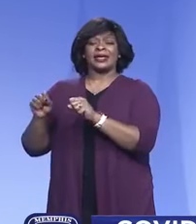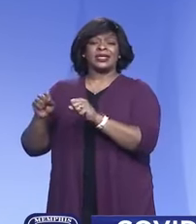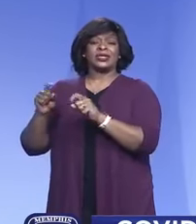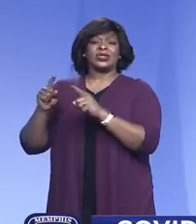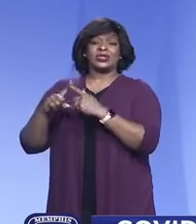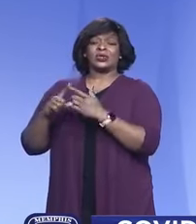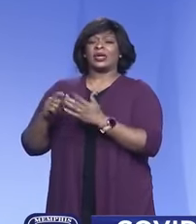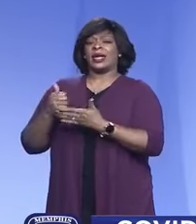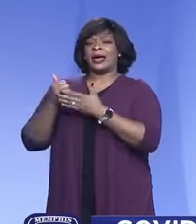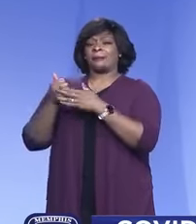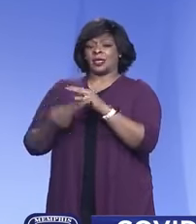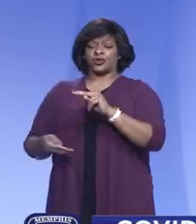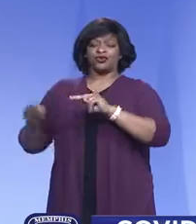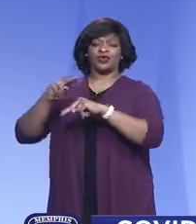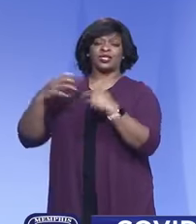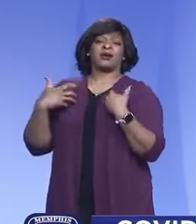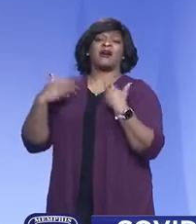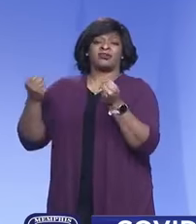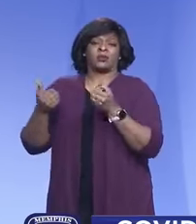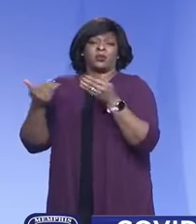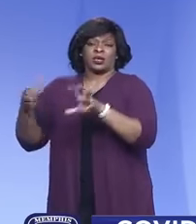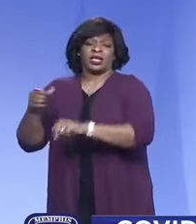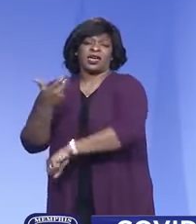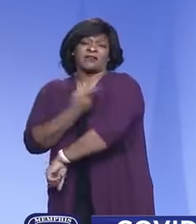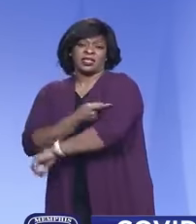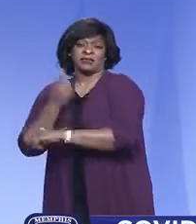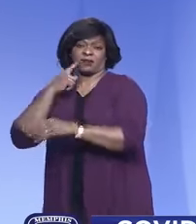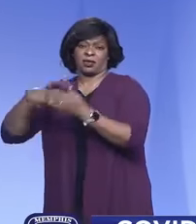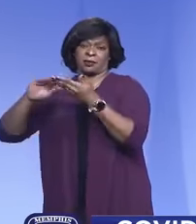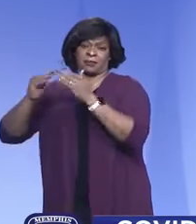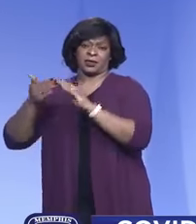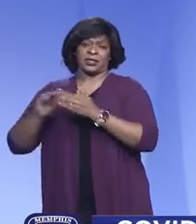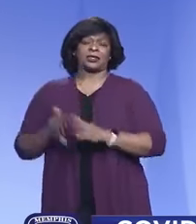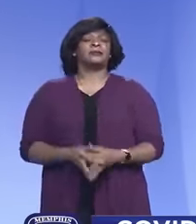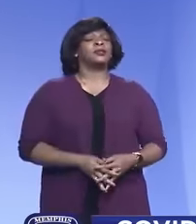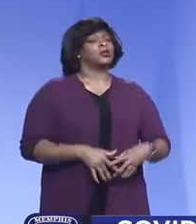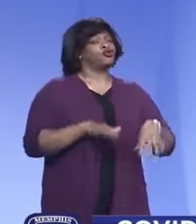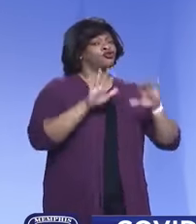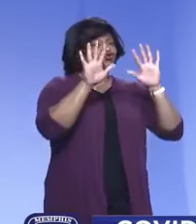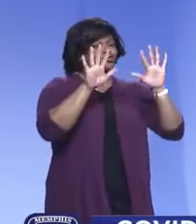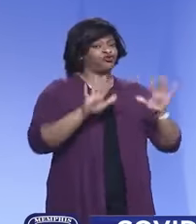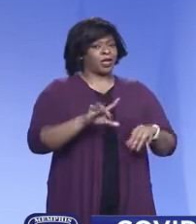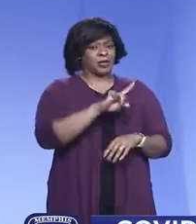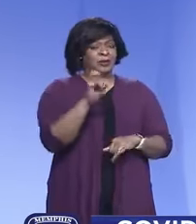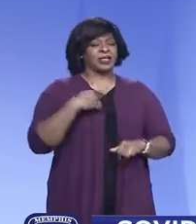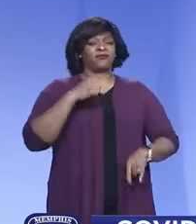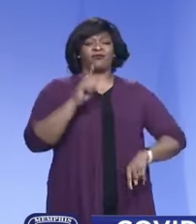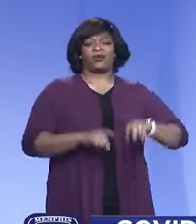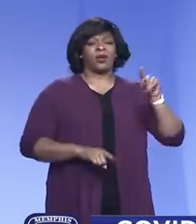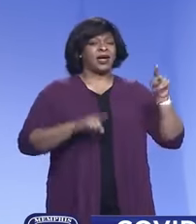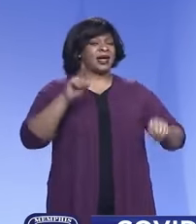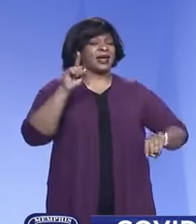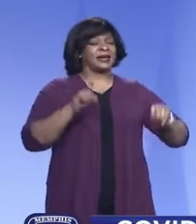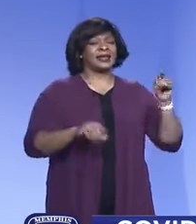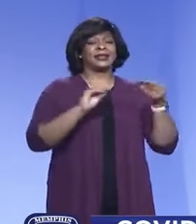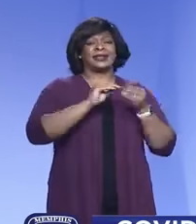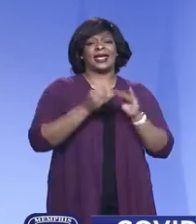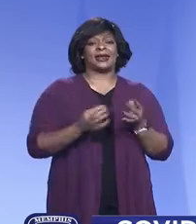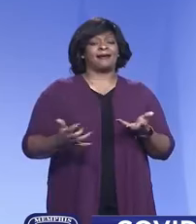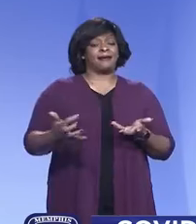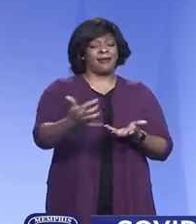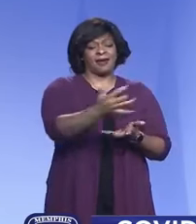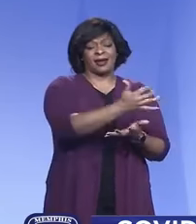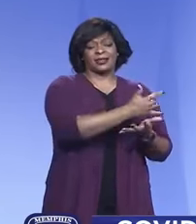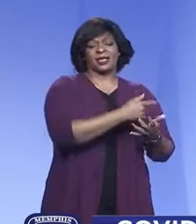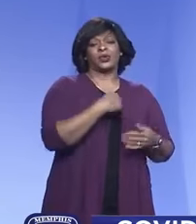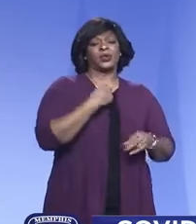bolster confidence among the community? Good afternoon. That's a great question. There's a variety of data collection tools